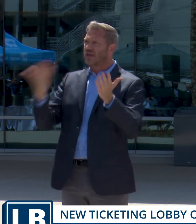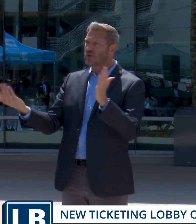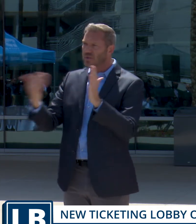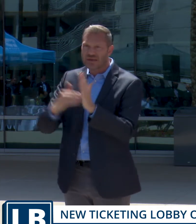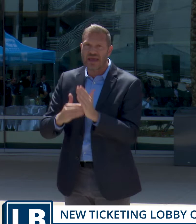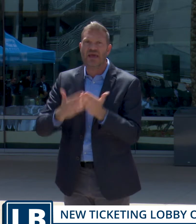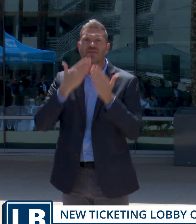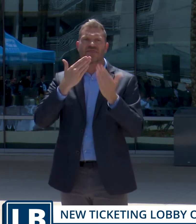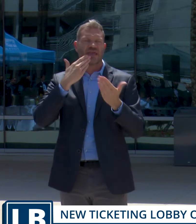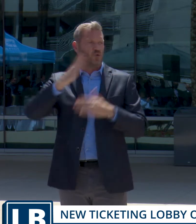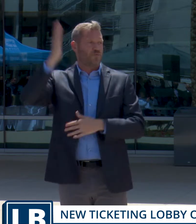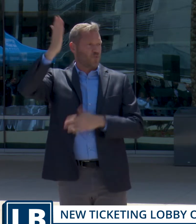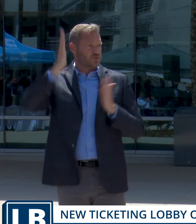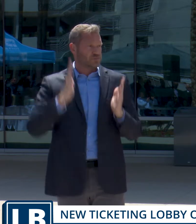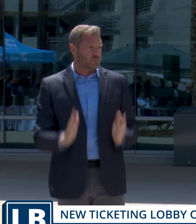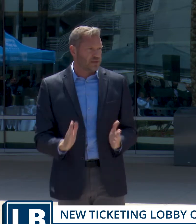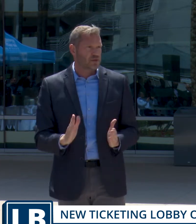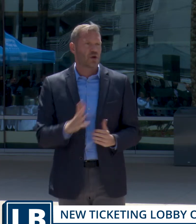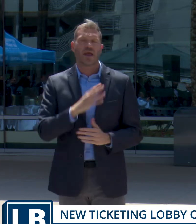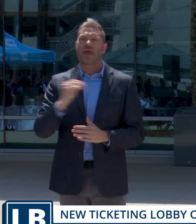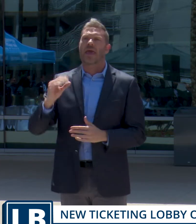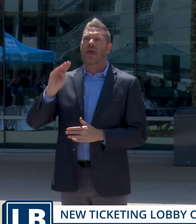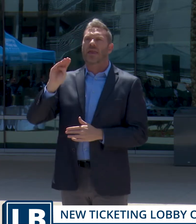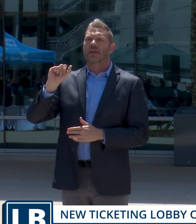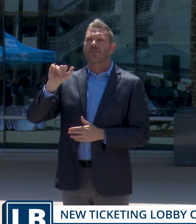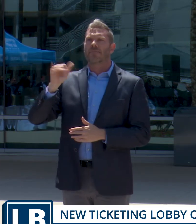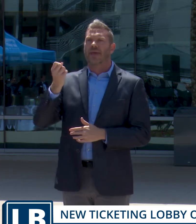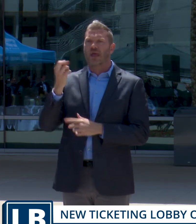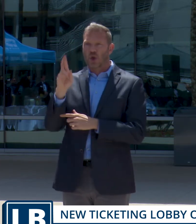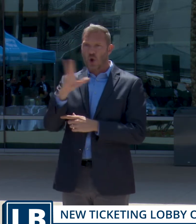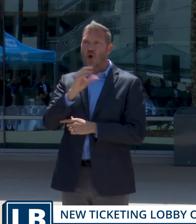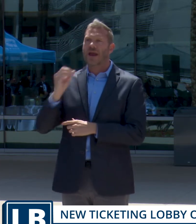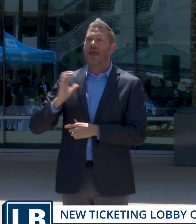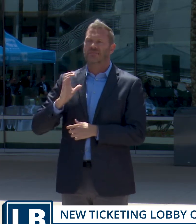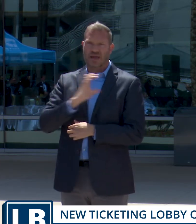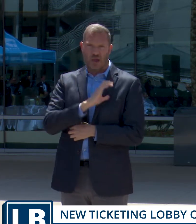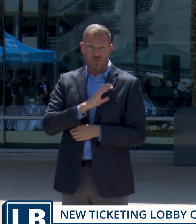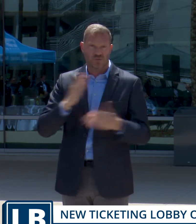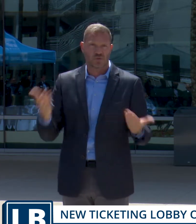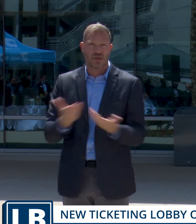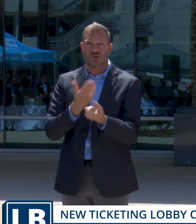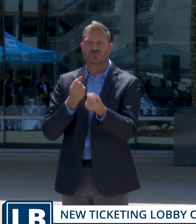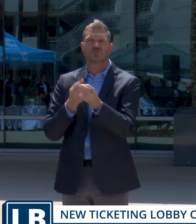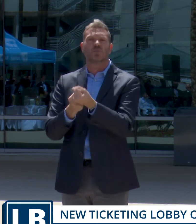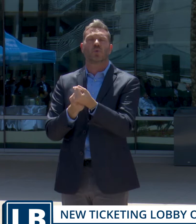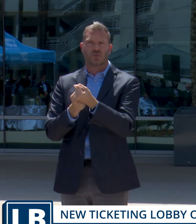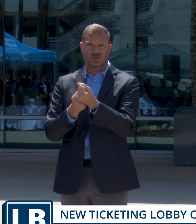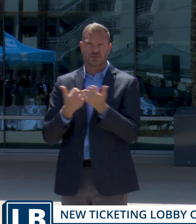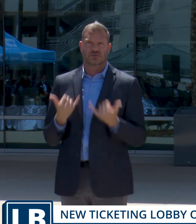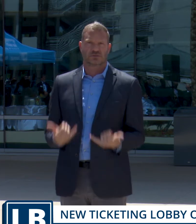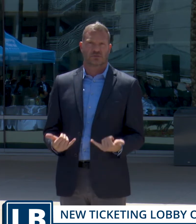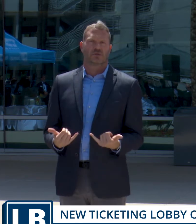guest speakers and for our mayor and council in support of today.